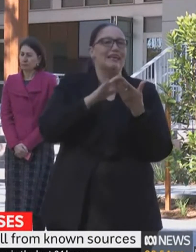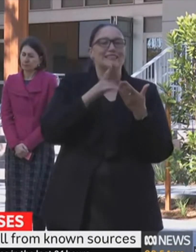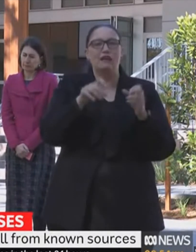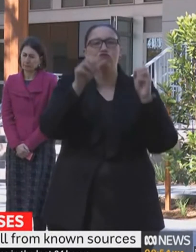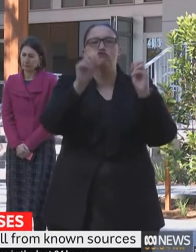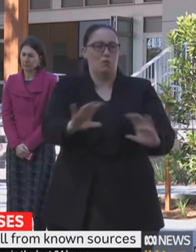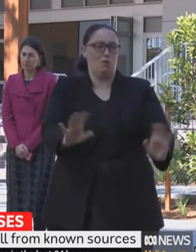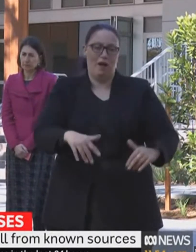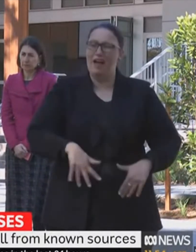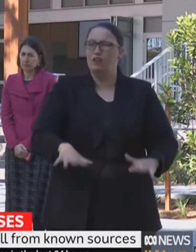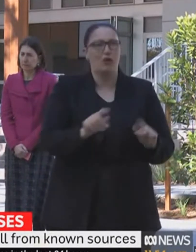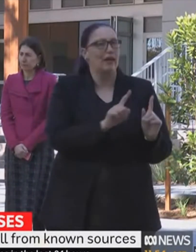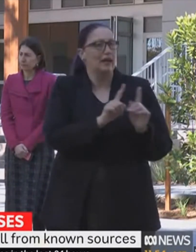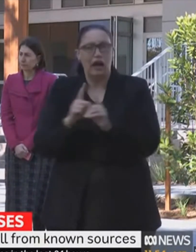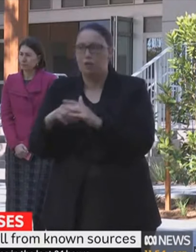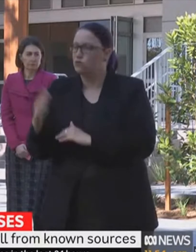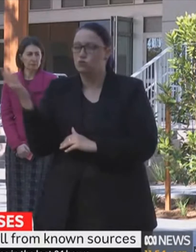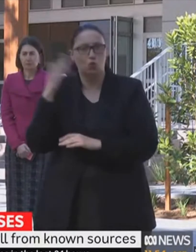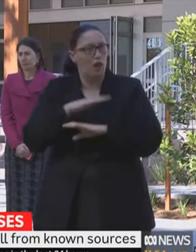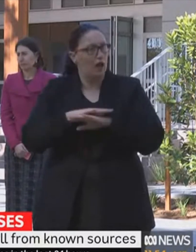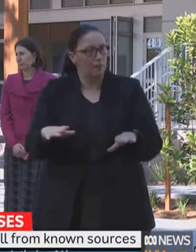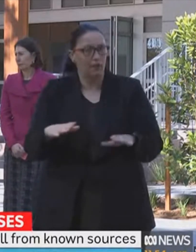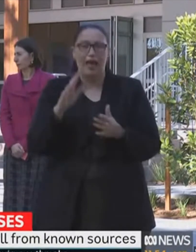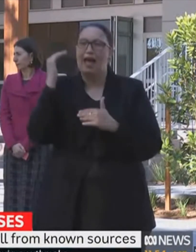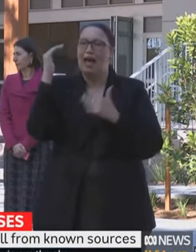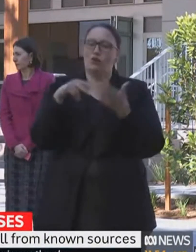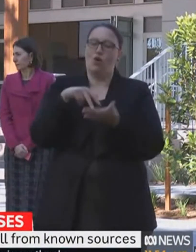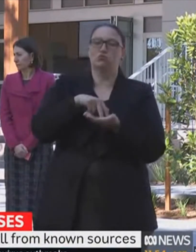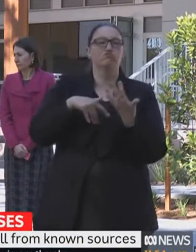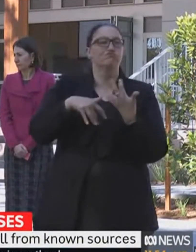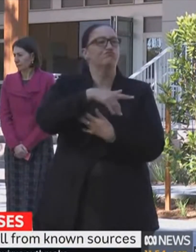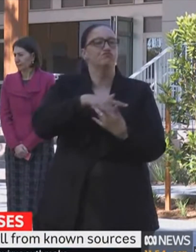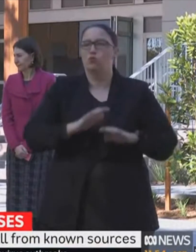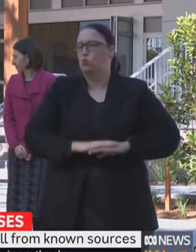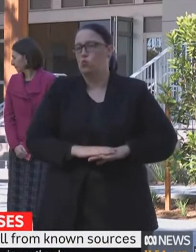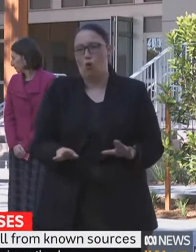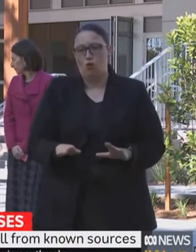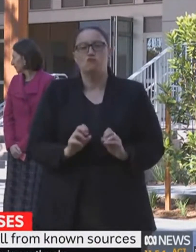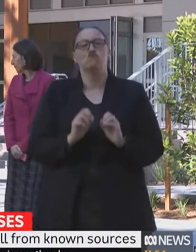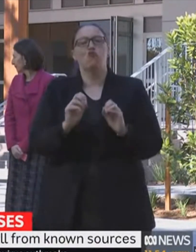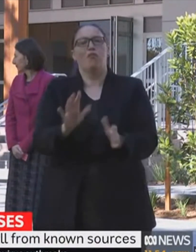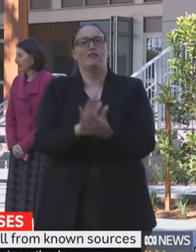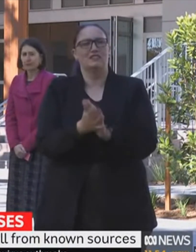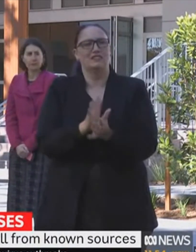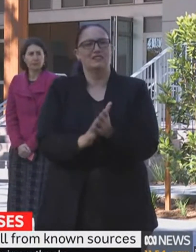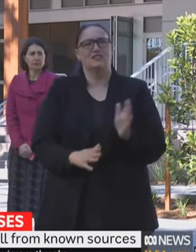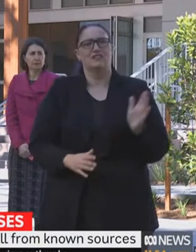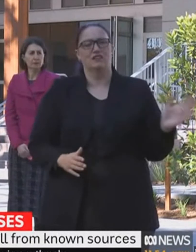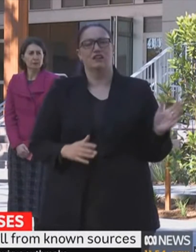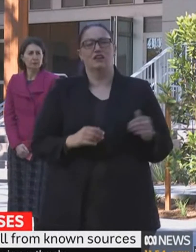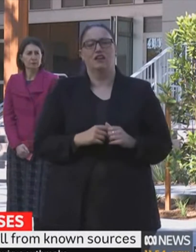of approaching that, and having ensuring no congregation of adults outside the school premises.